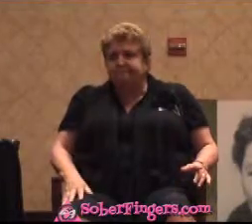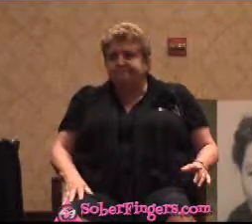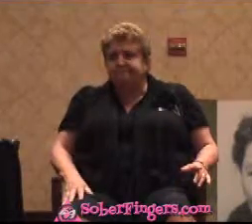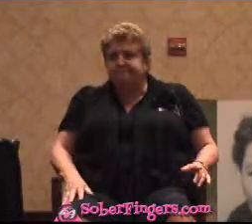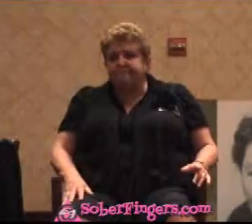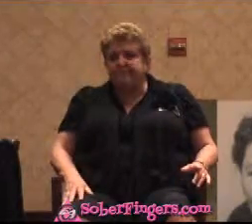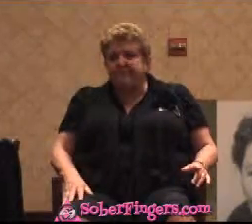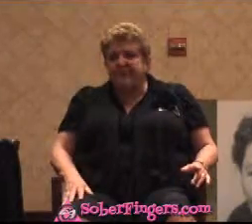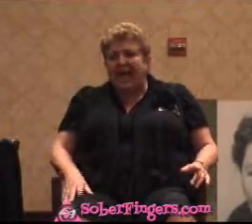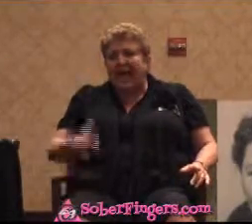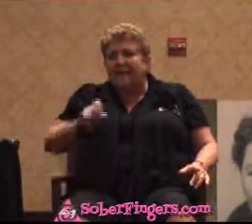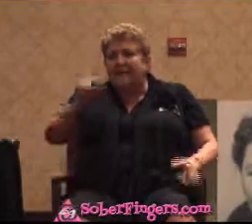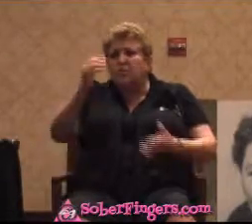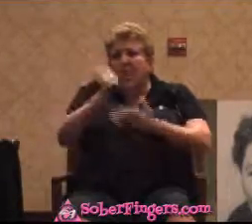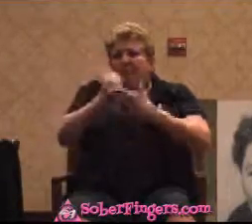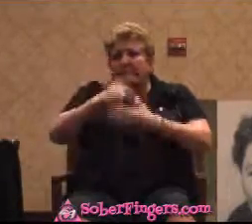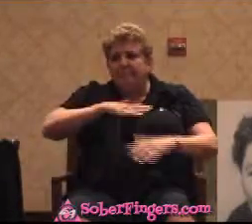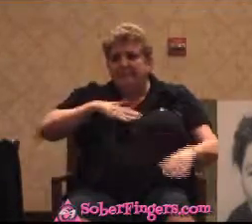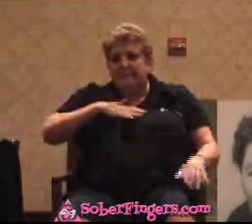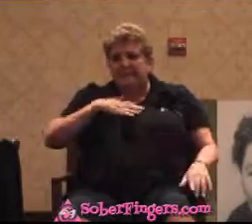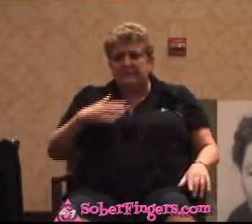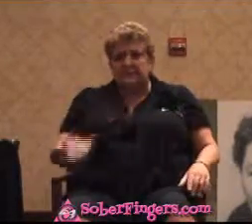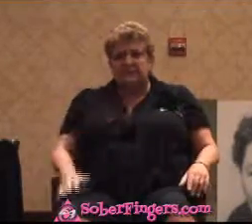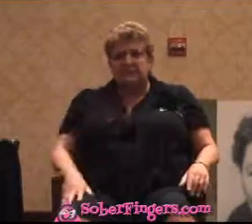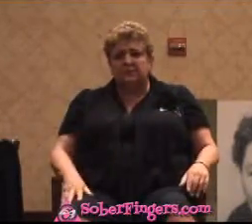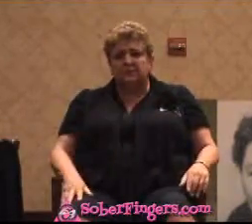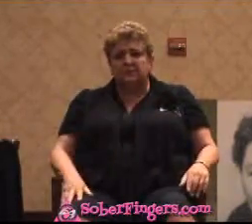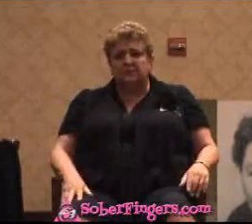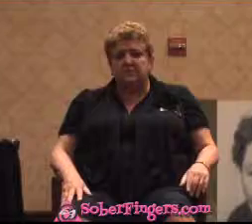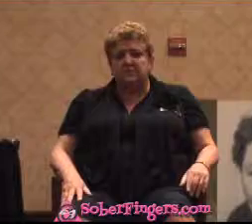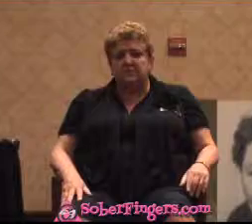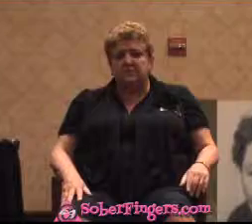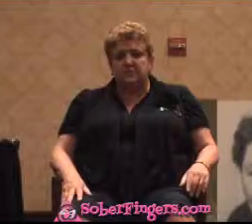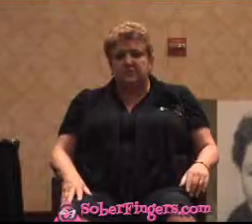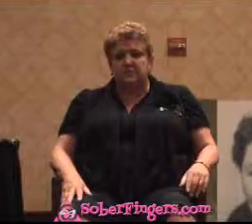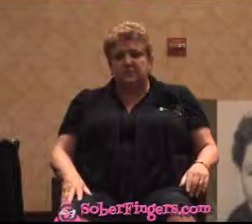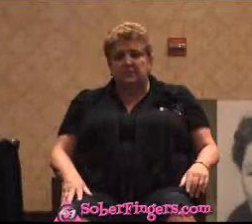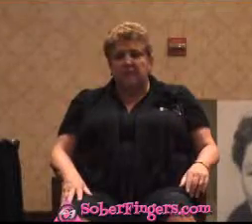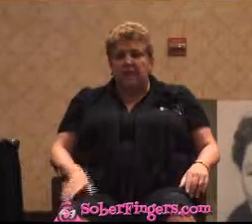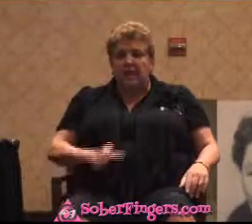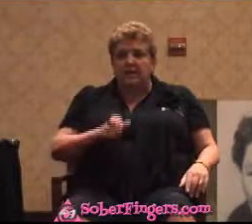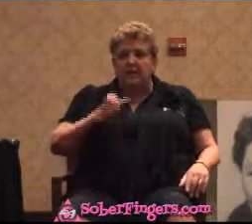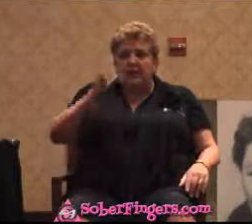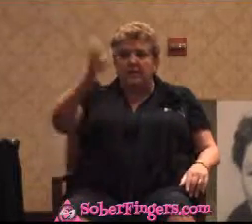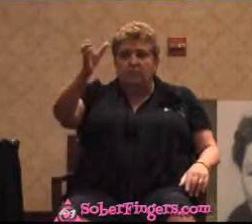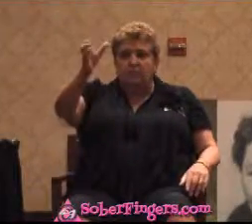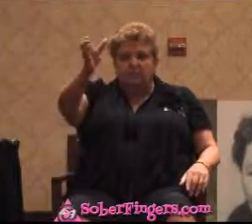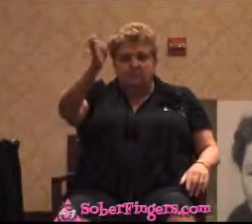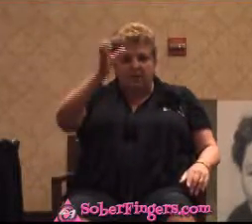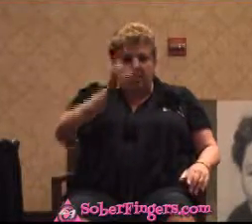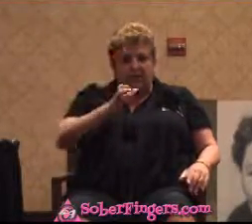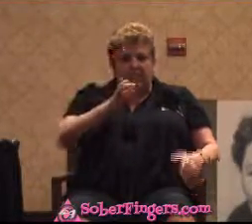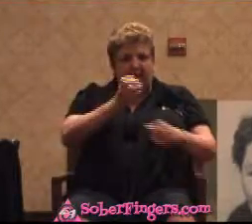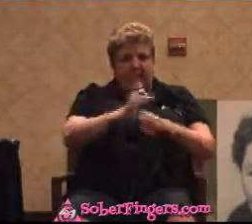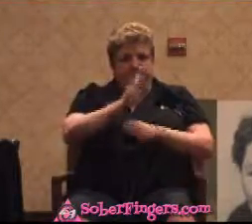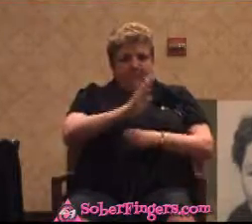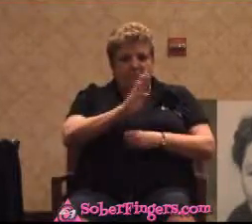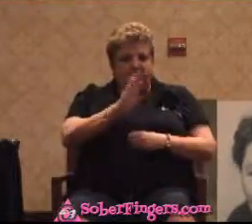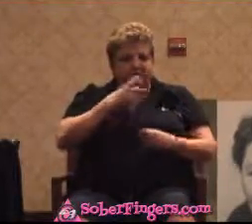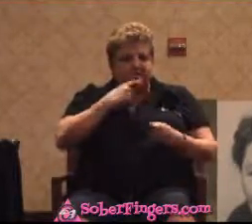And I need you to help me, please." And he reached up on that shelf and he got that big book and he said, "I want you to go out at that